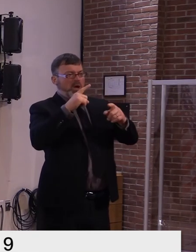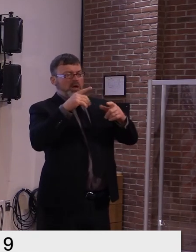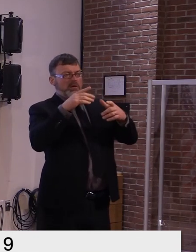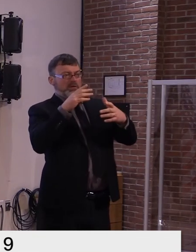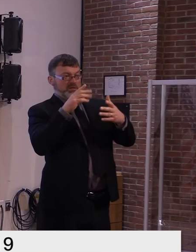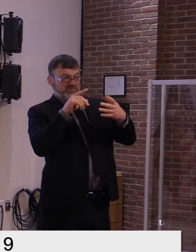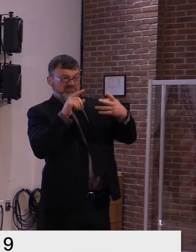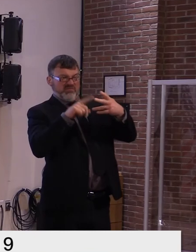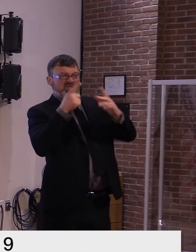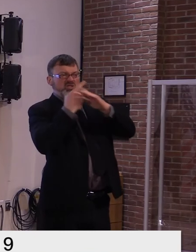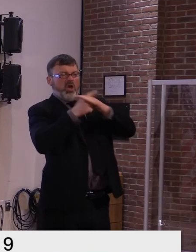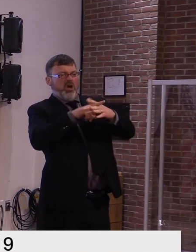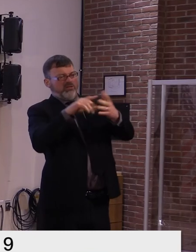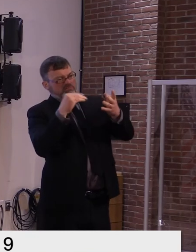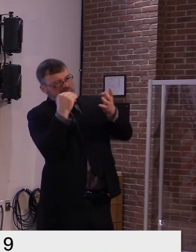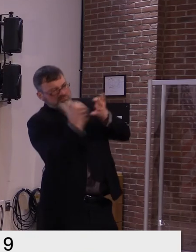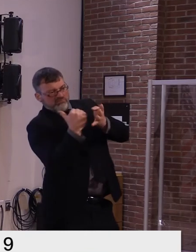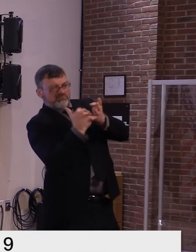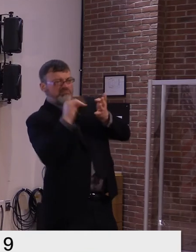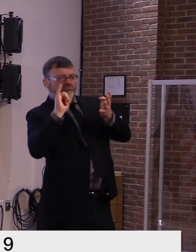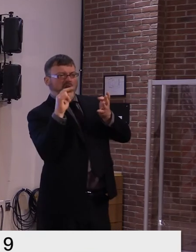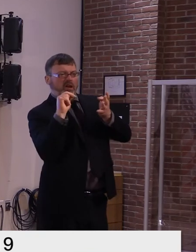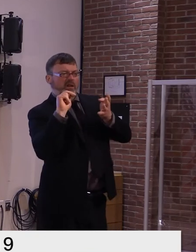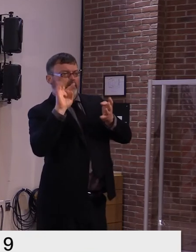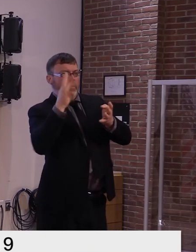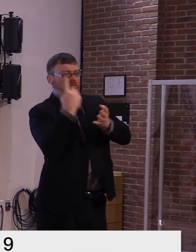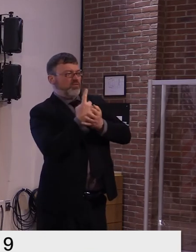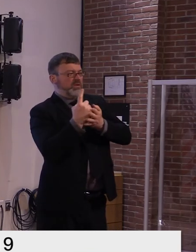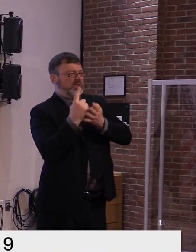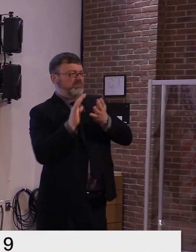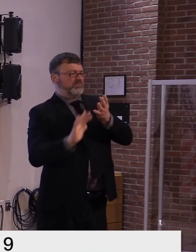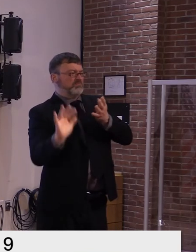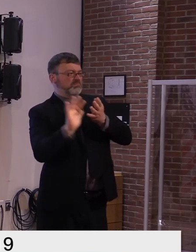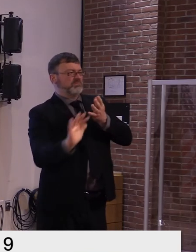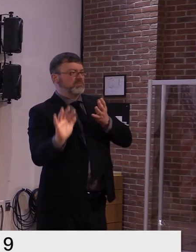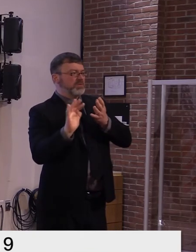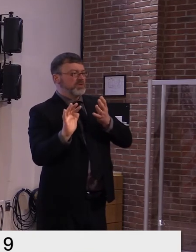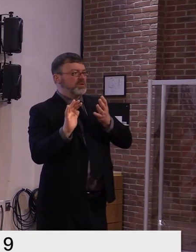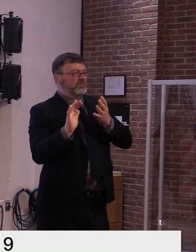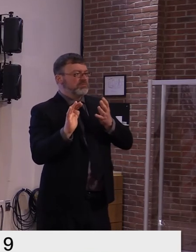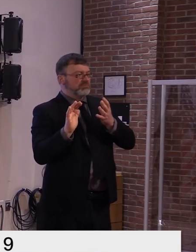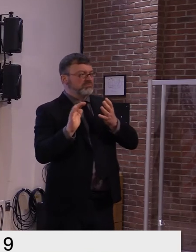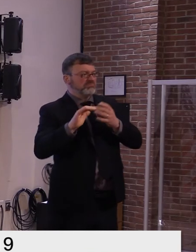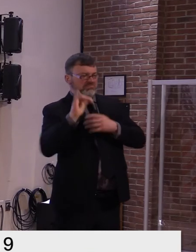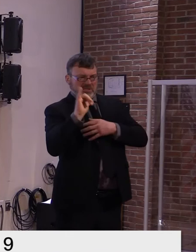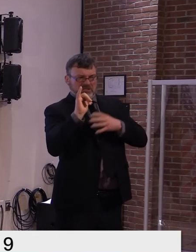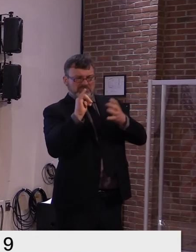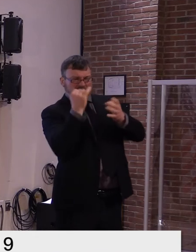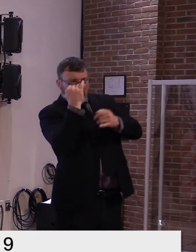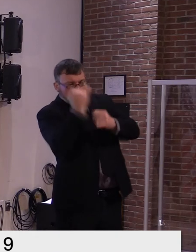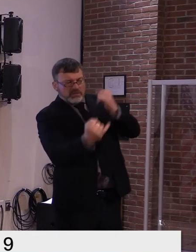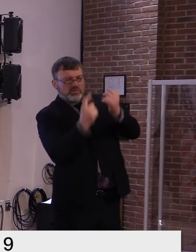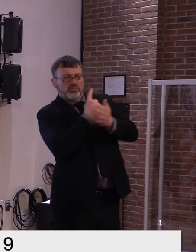aspect in terms of when we'll be going to phase two. In terms of